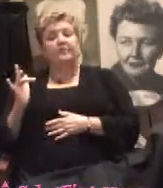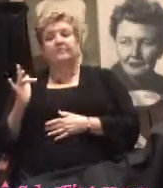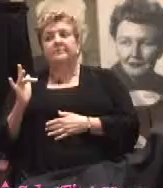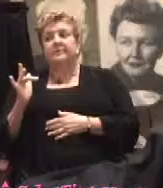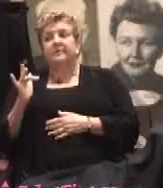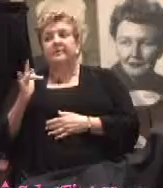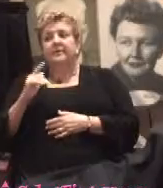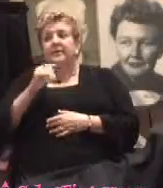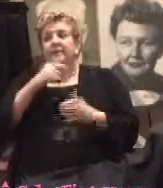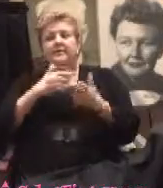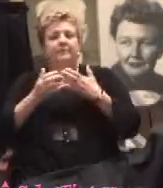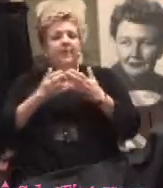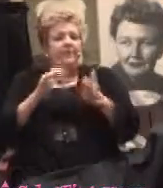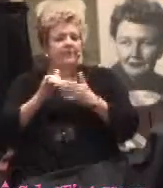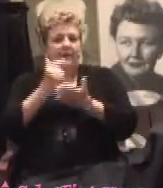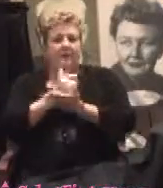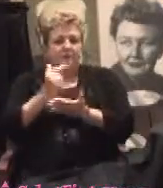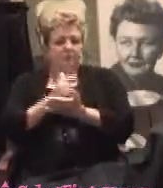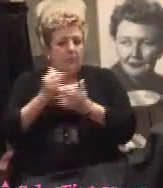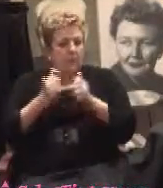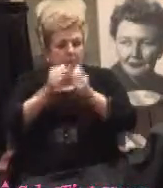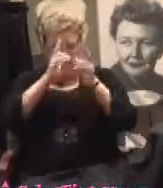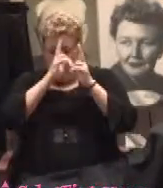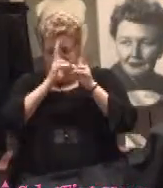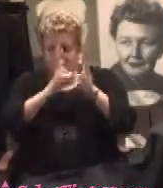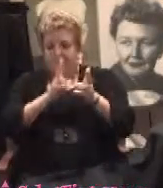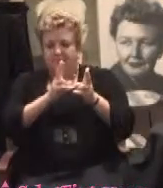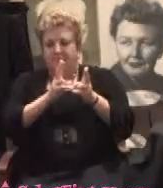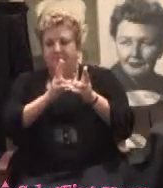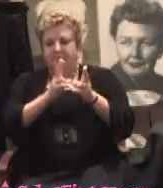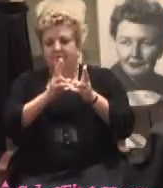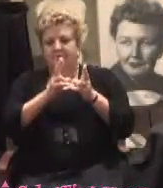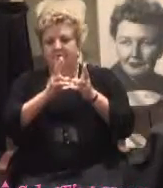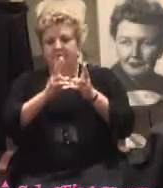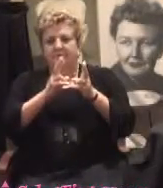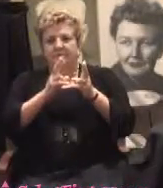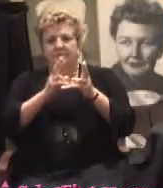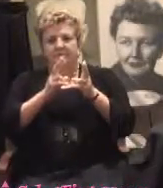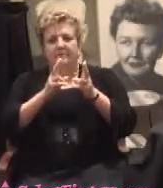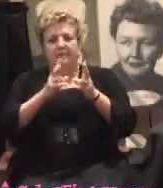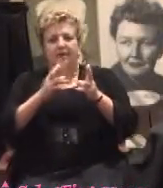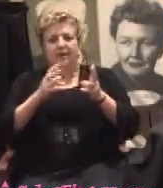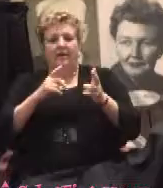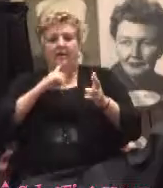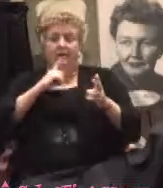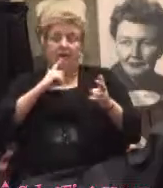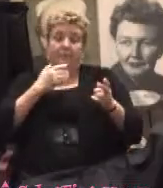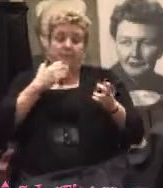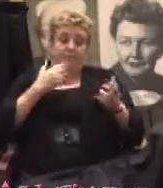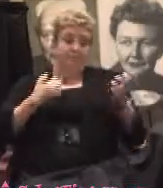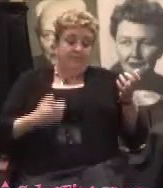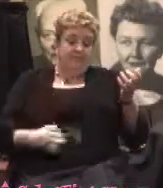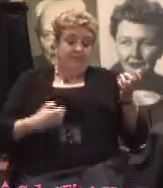I graduated with honors. It had been a lot of years. I didn't have, you couldn't I played a really great lead guitar on an application for a